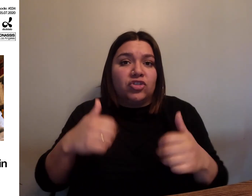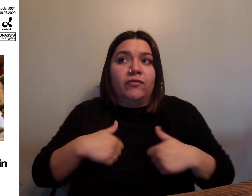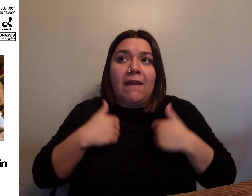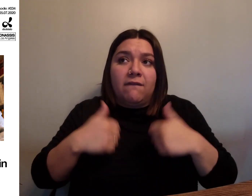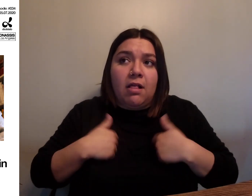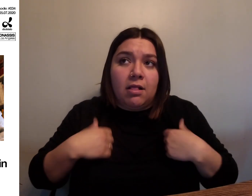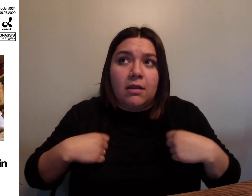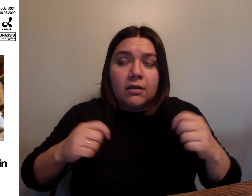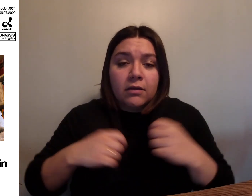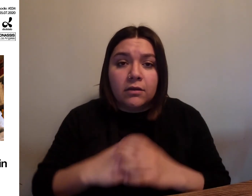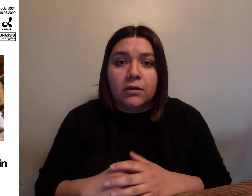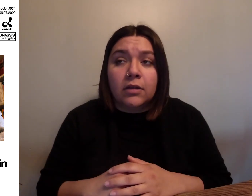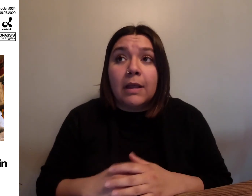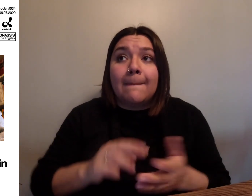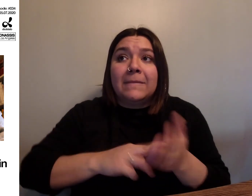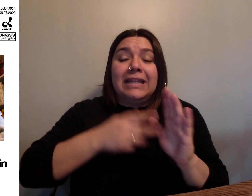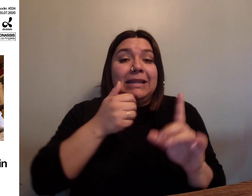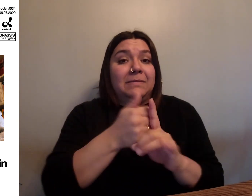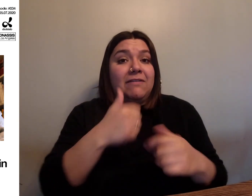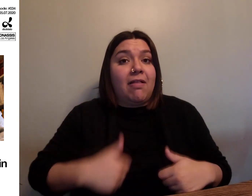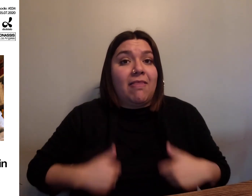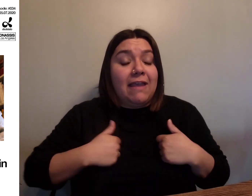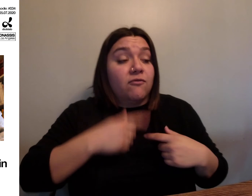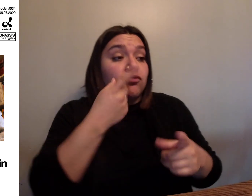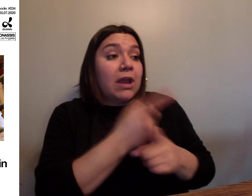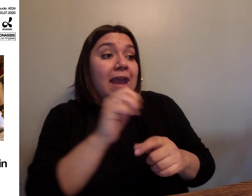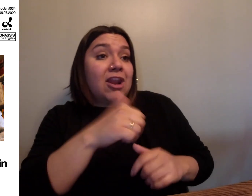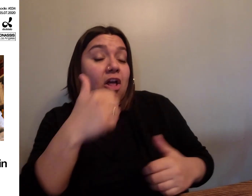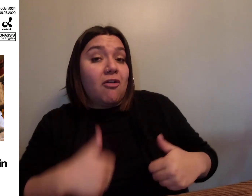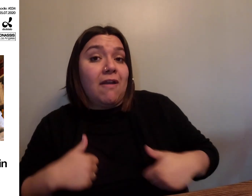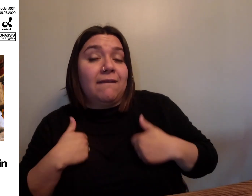survival. He died, but he is alive. Another life.